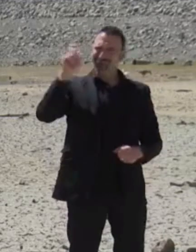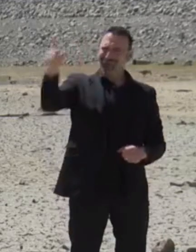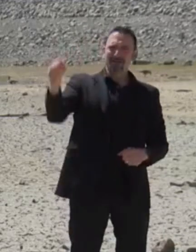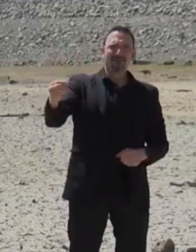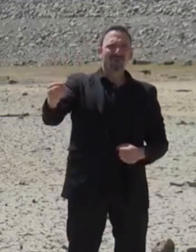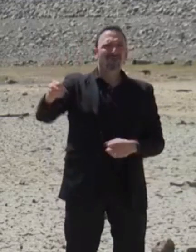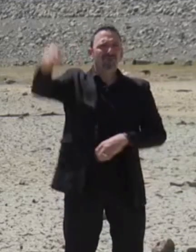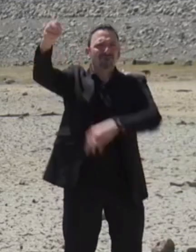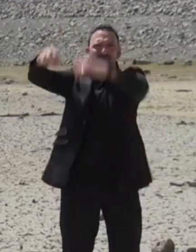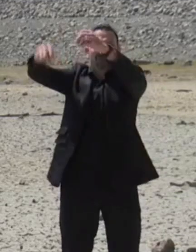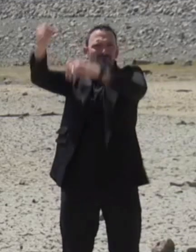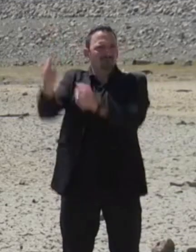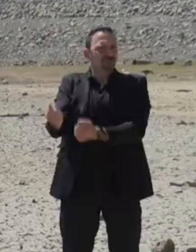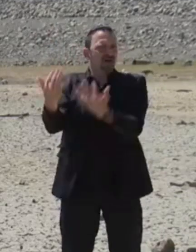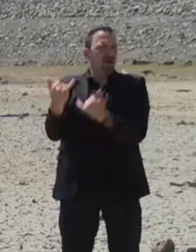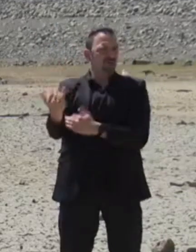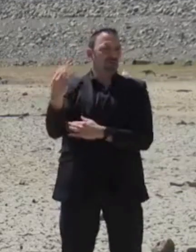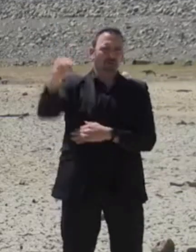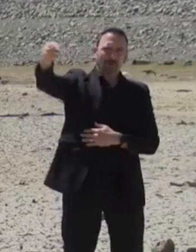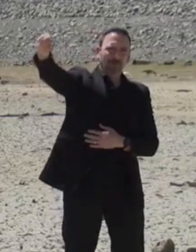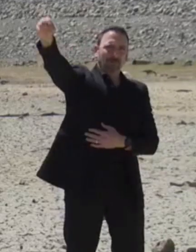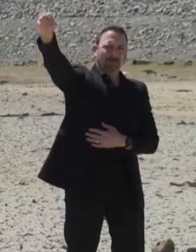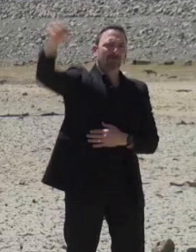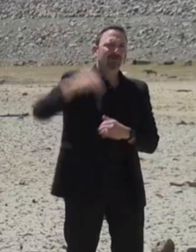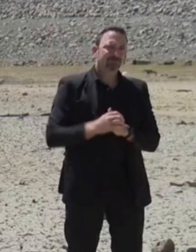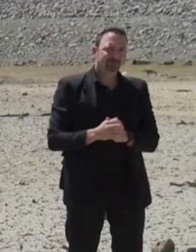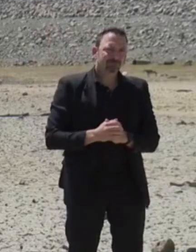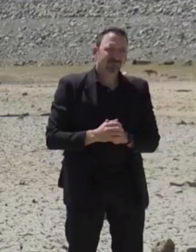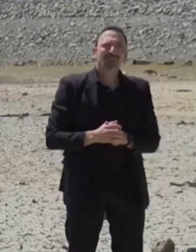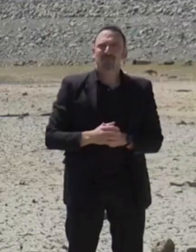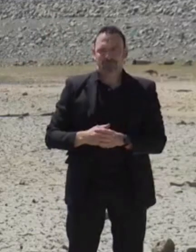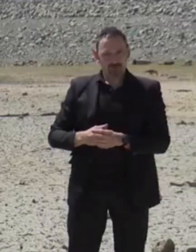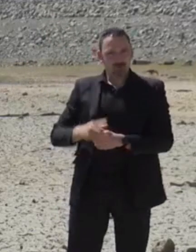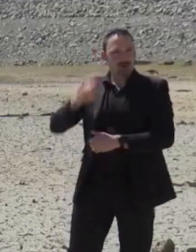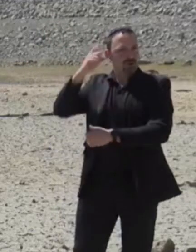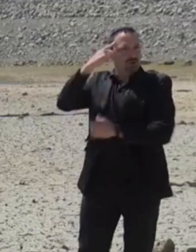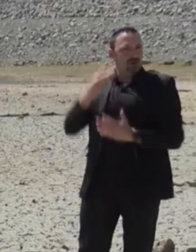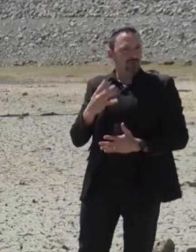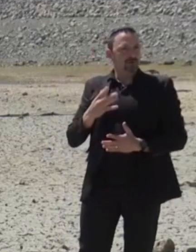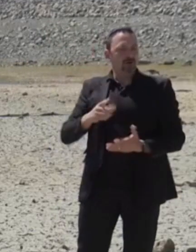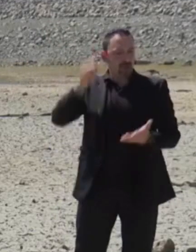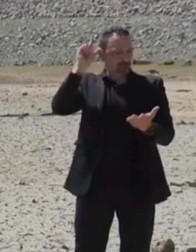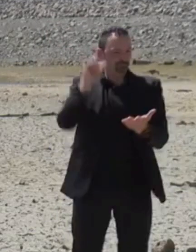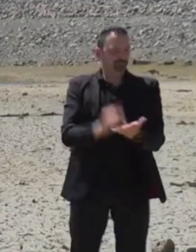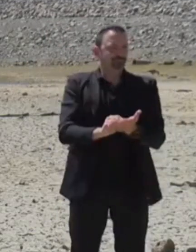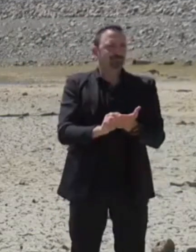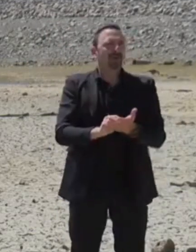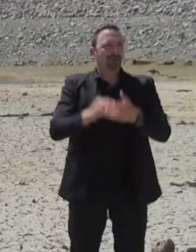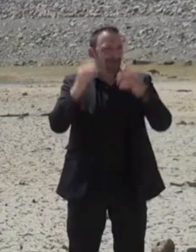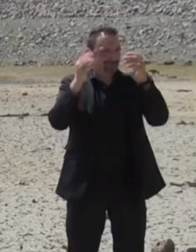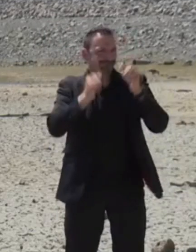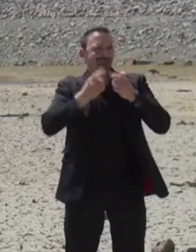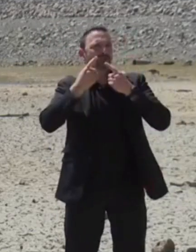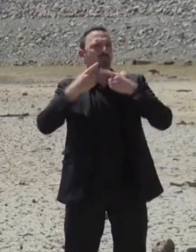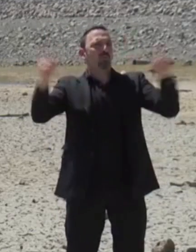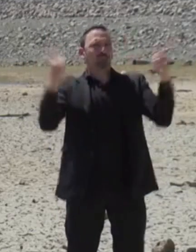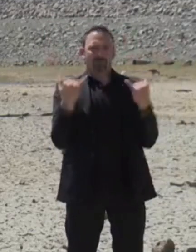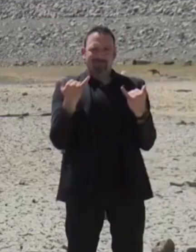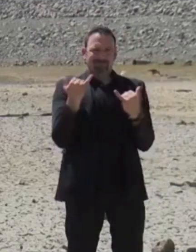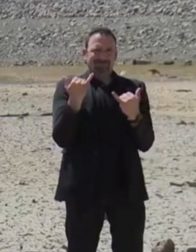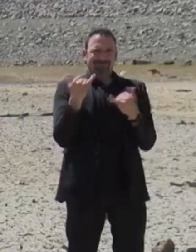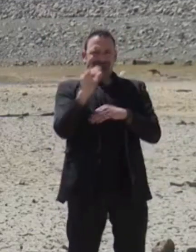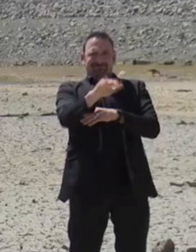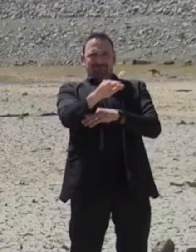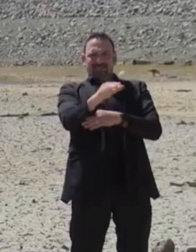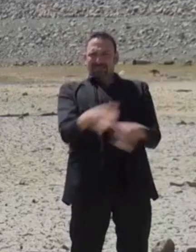quick action on publish the executive order, which he's going to talk about a little later. These actions are critical to our ability for